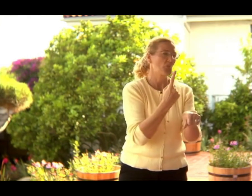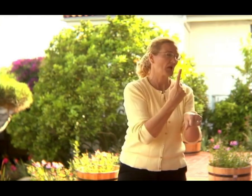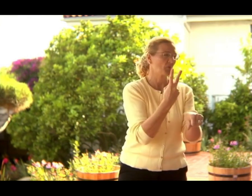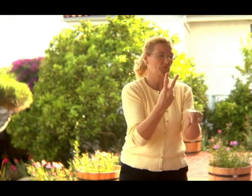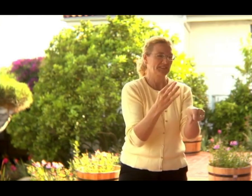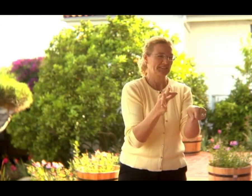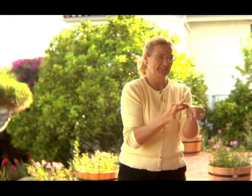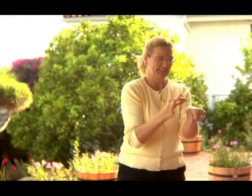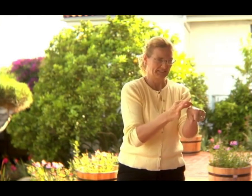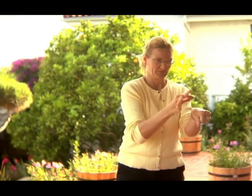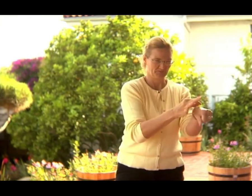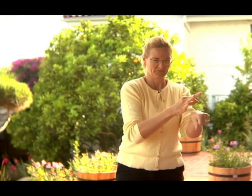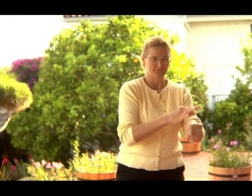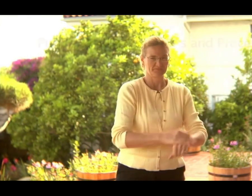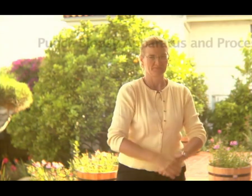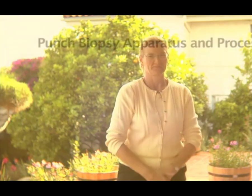Usually, you will need 1 or 2 stitches.